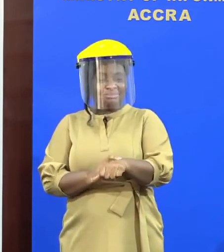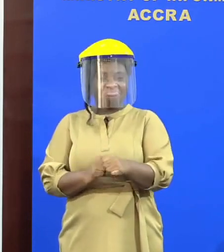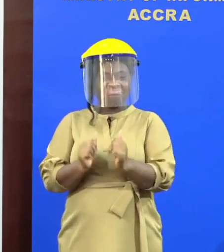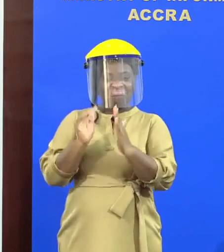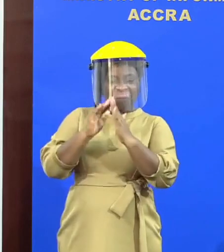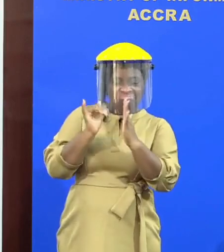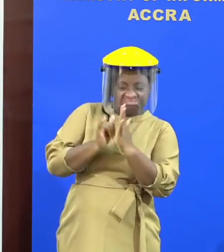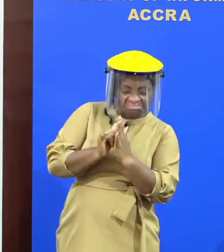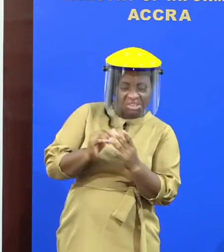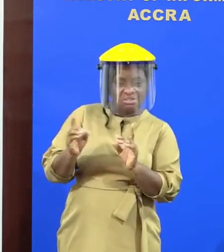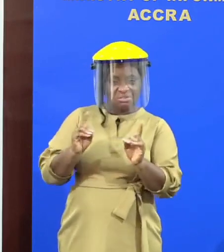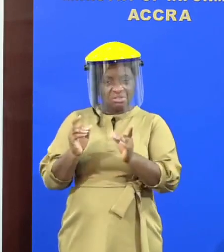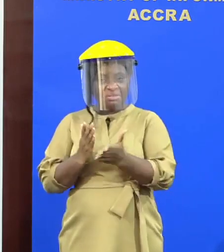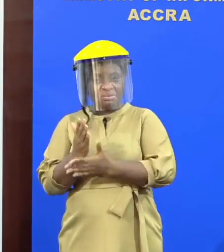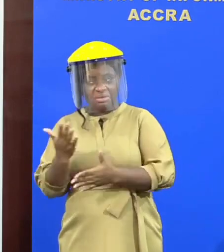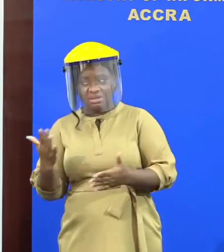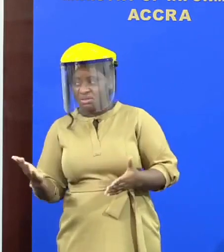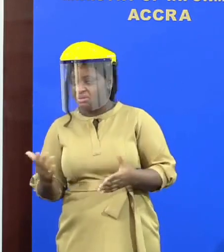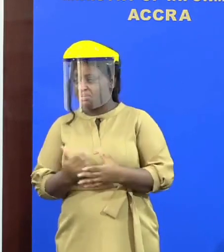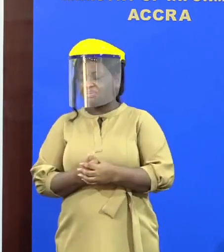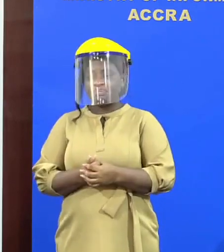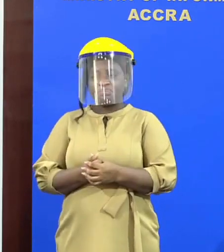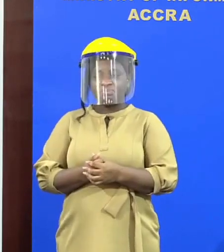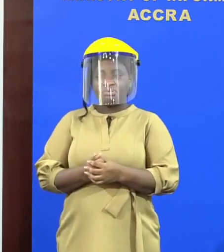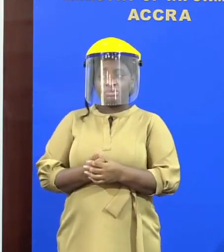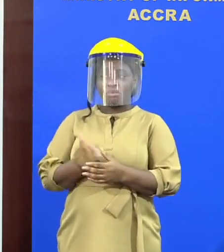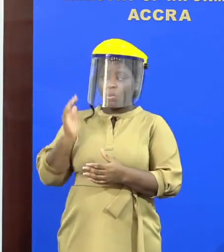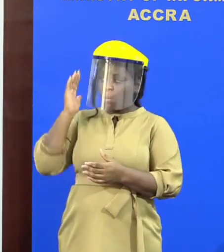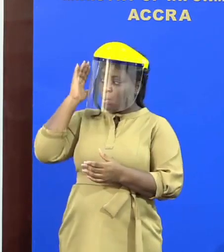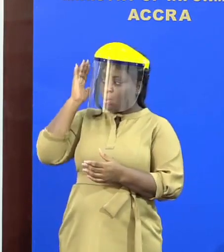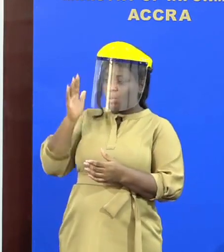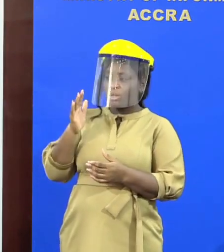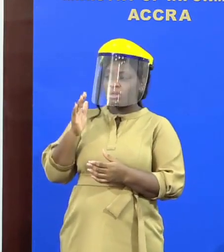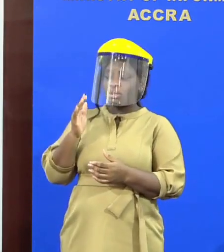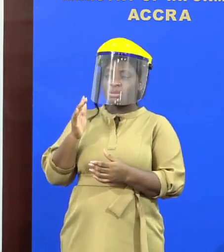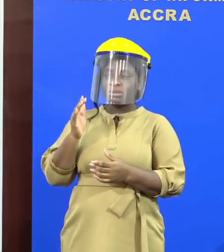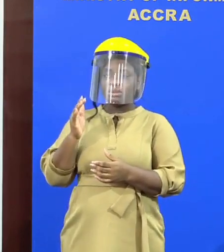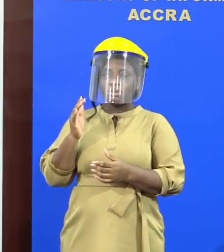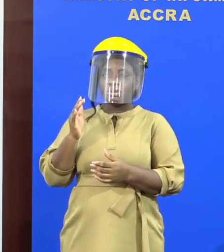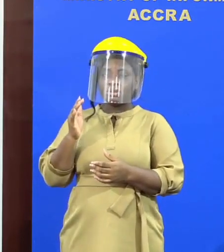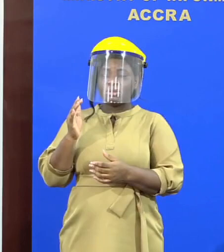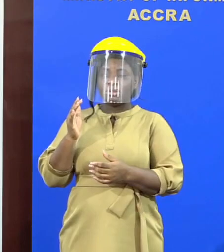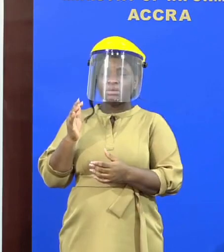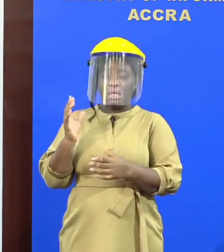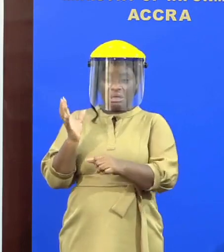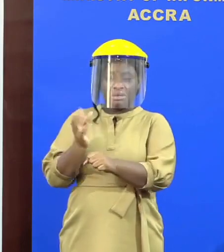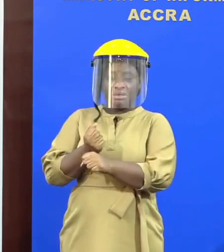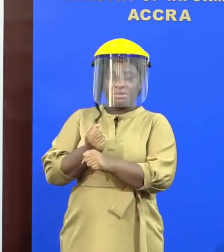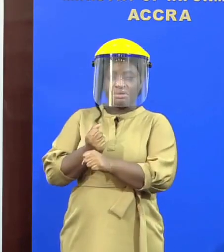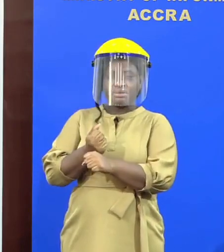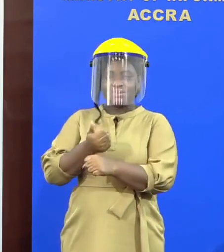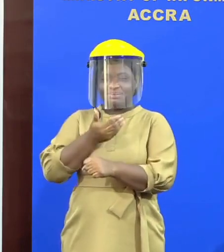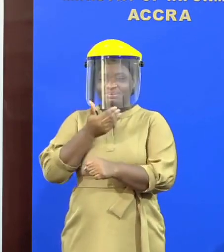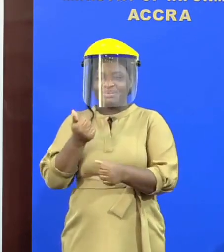restrictions, adherence to protocols, we will actually get it